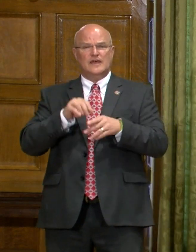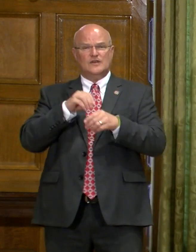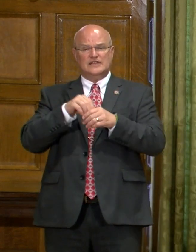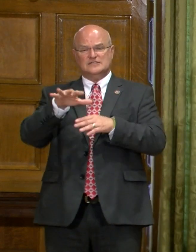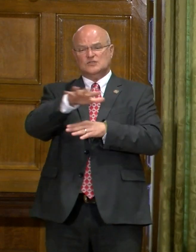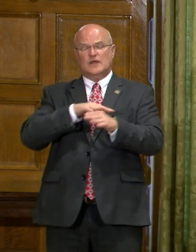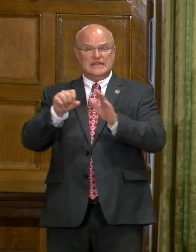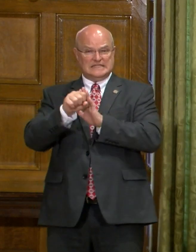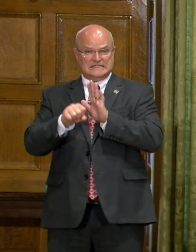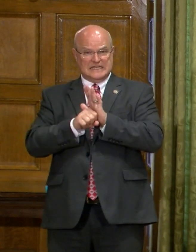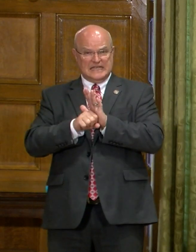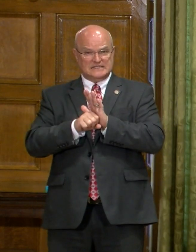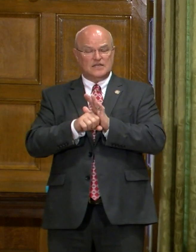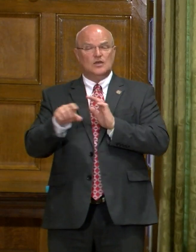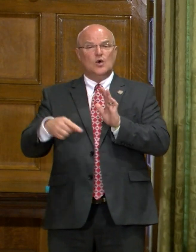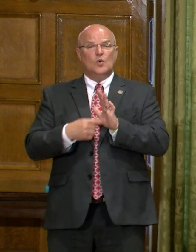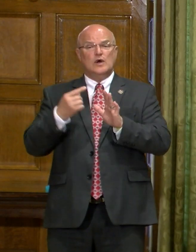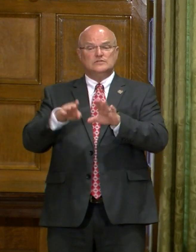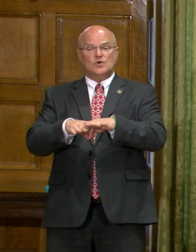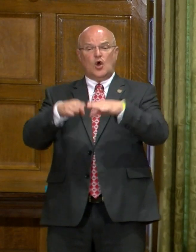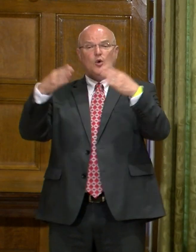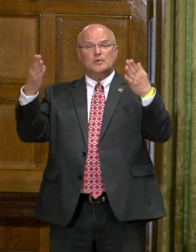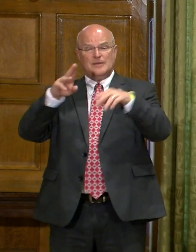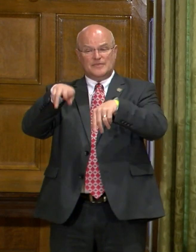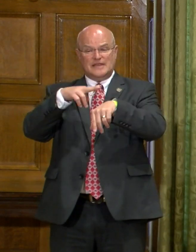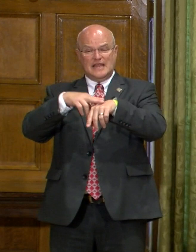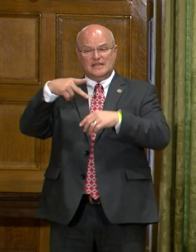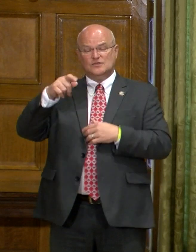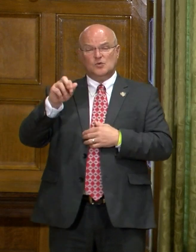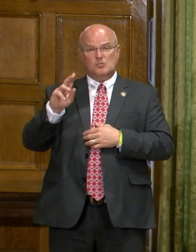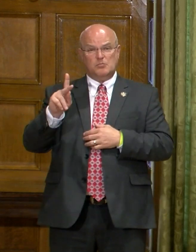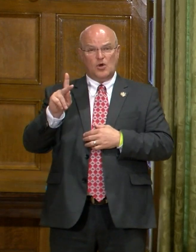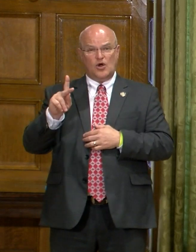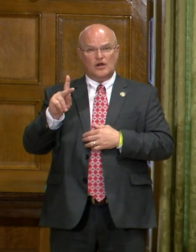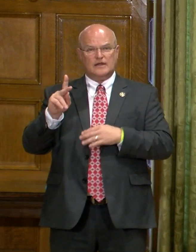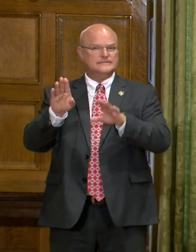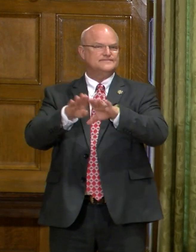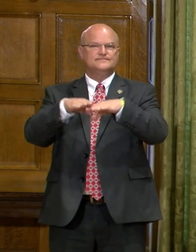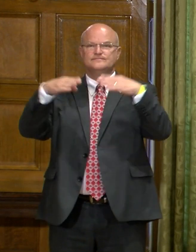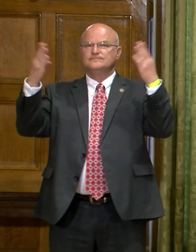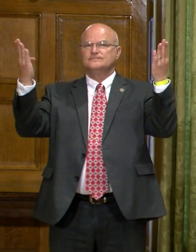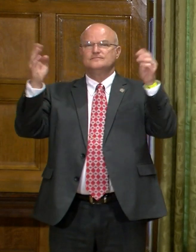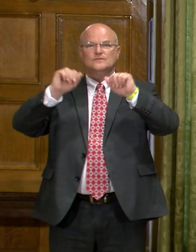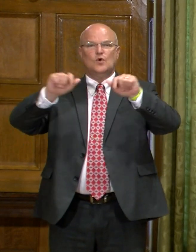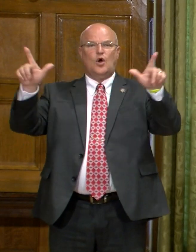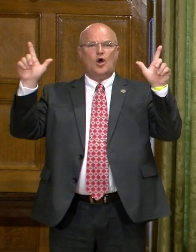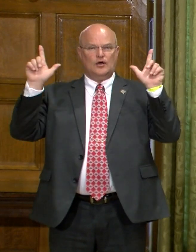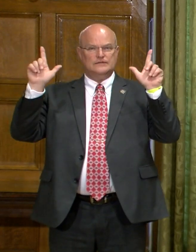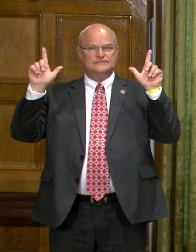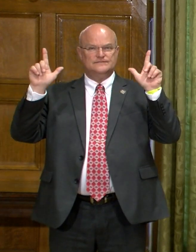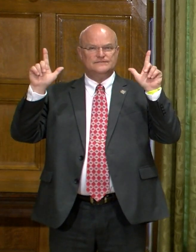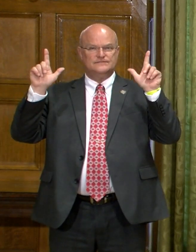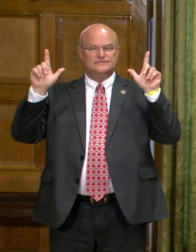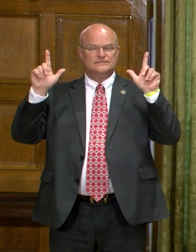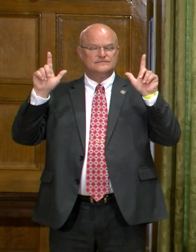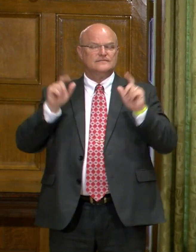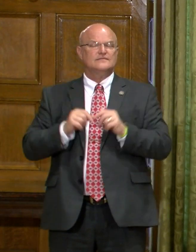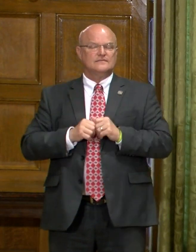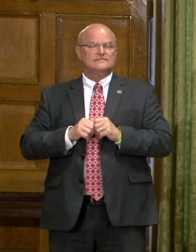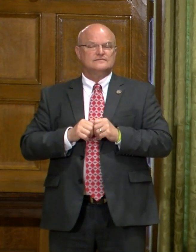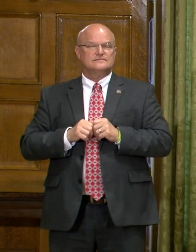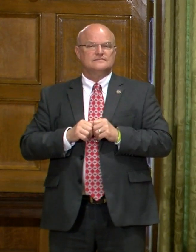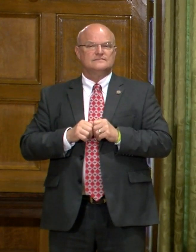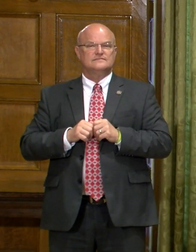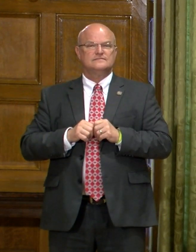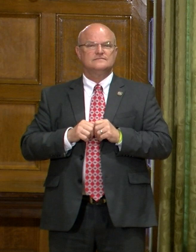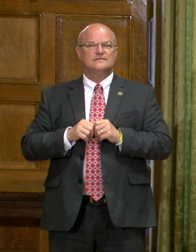in surrounding states even. So once you open up the national park, it is open to all that might be coming in.